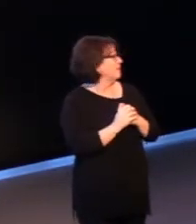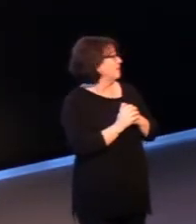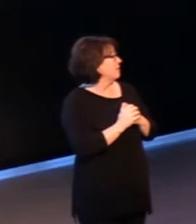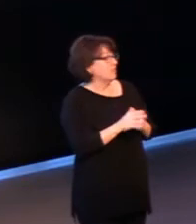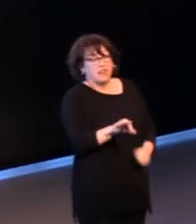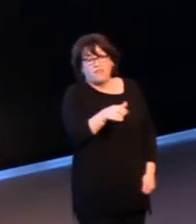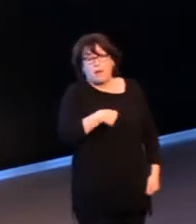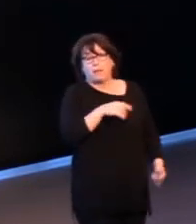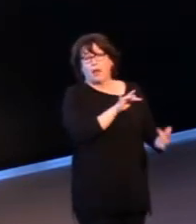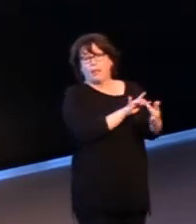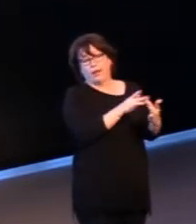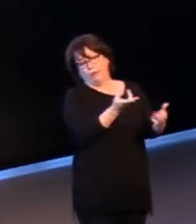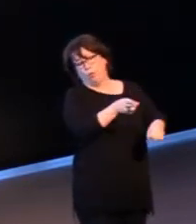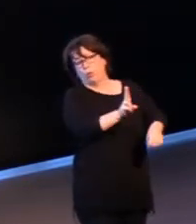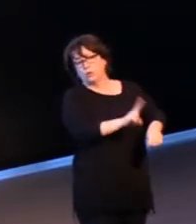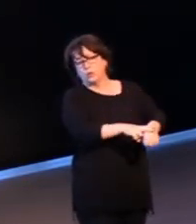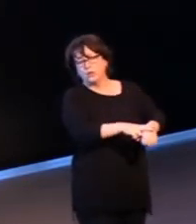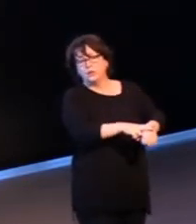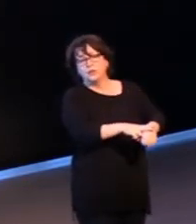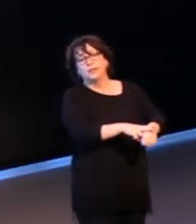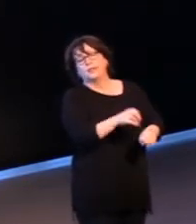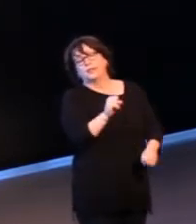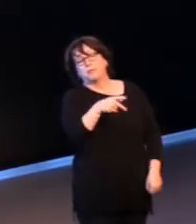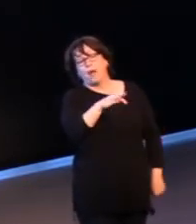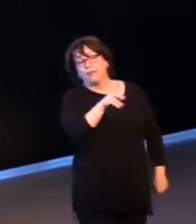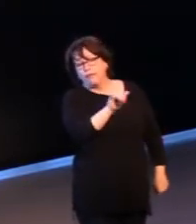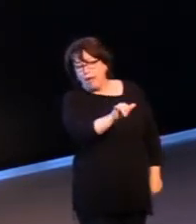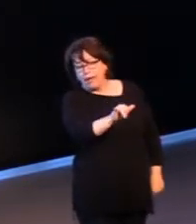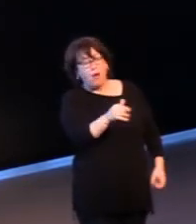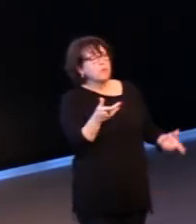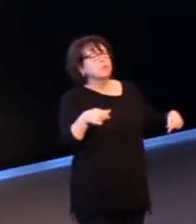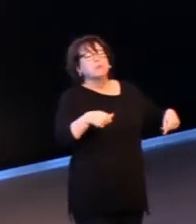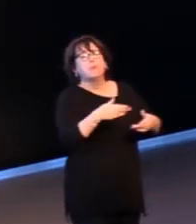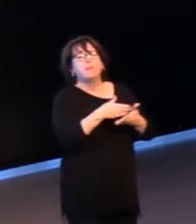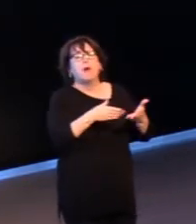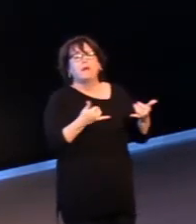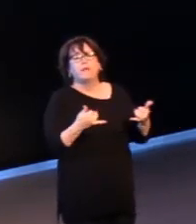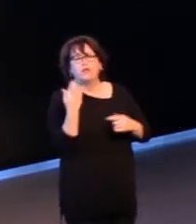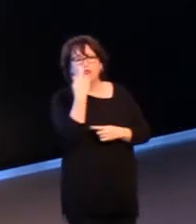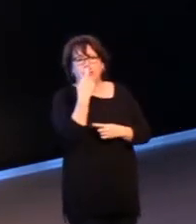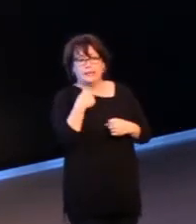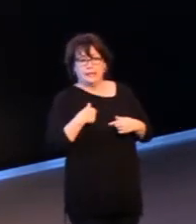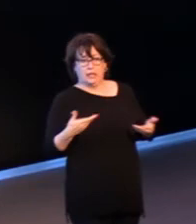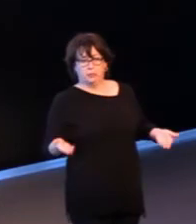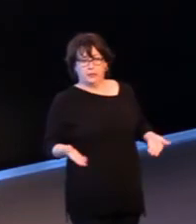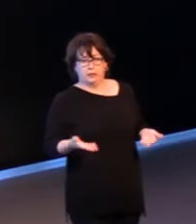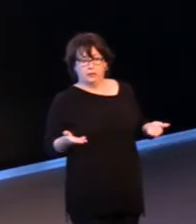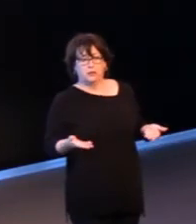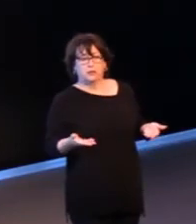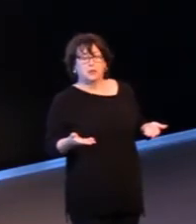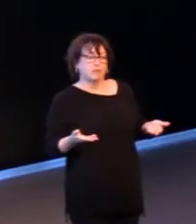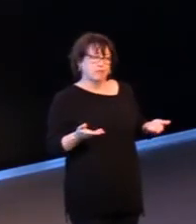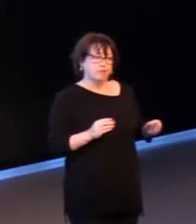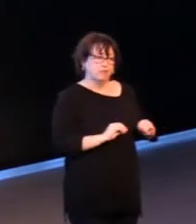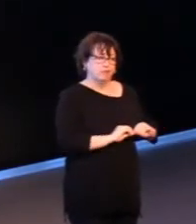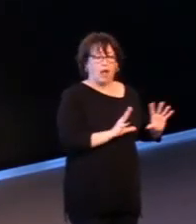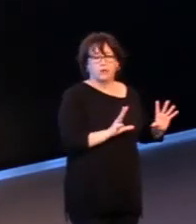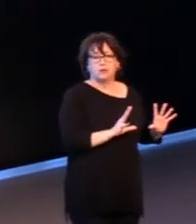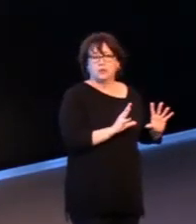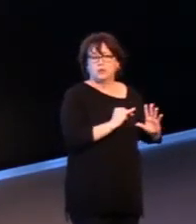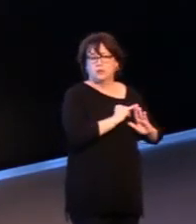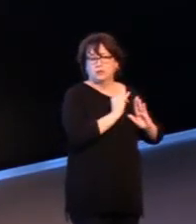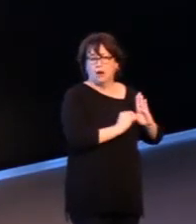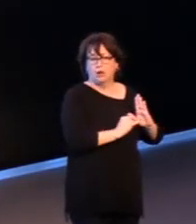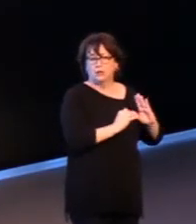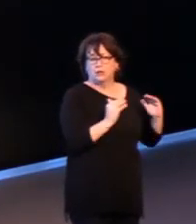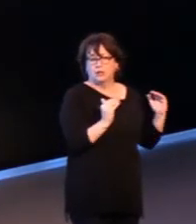Find me on the internet, of course. I'm on Spotify. Part of this reason that I'm out here, in addition to the Arts Equity Summit, which I'm so grateful